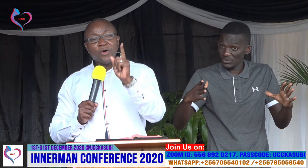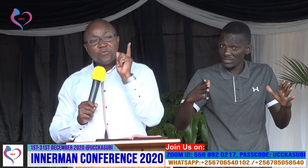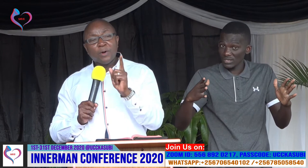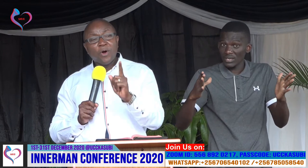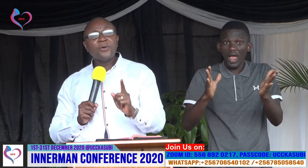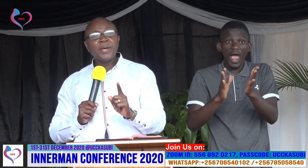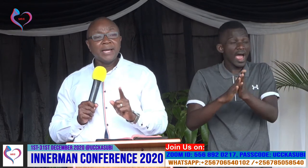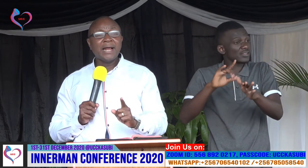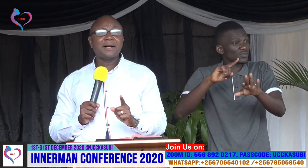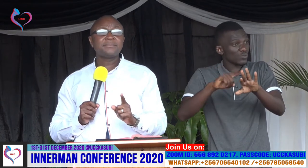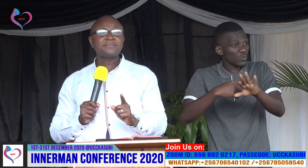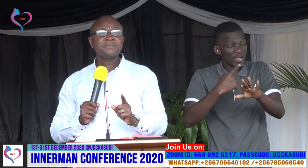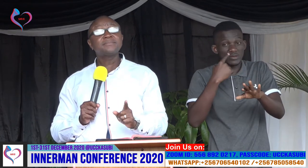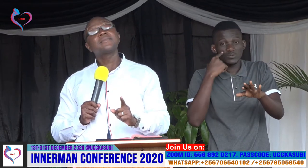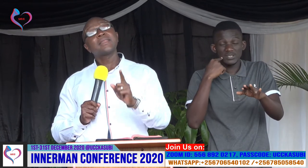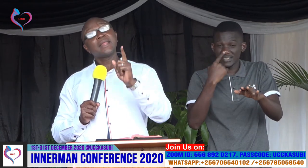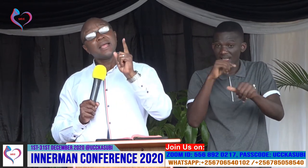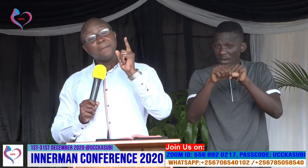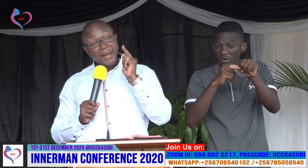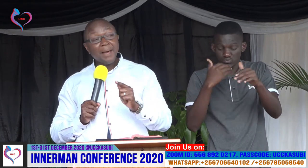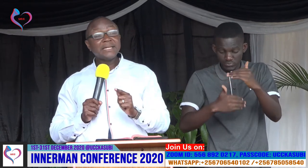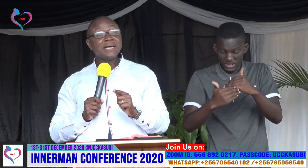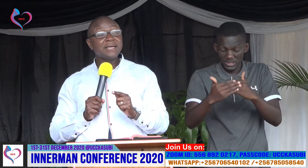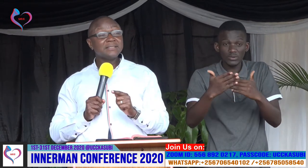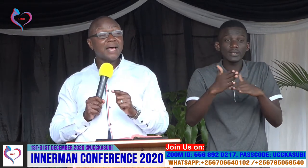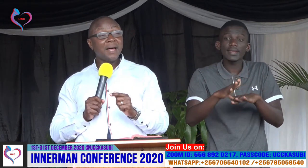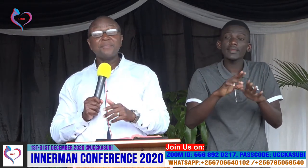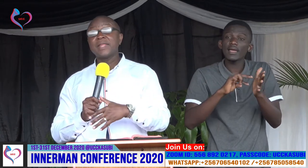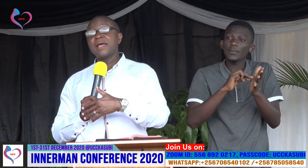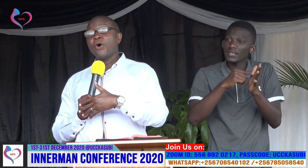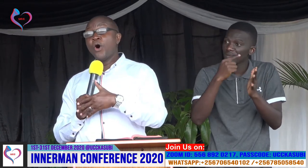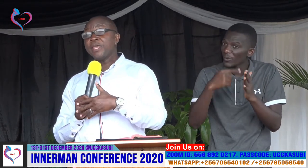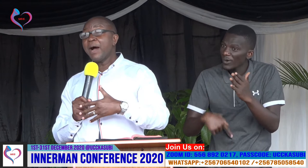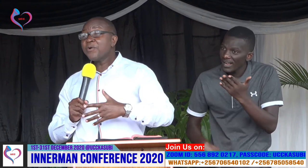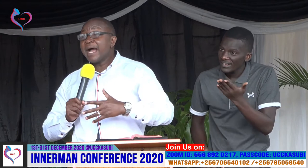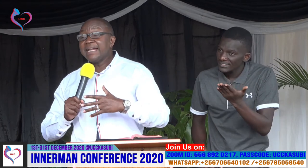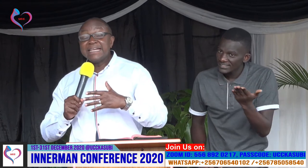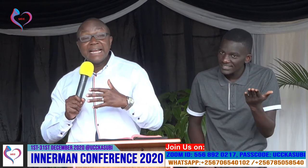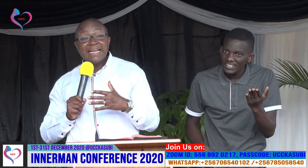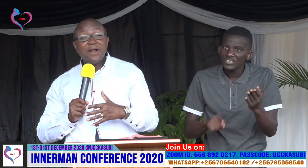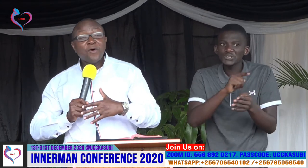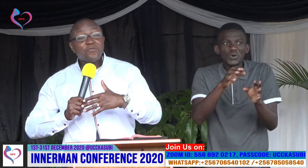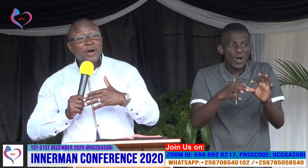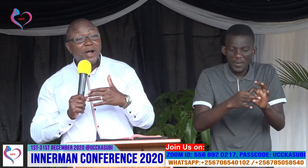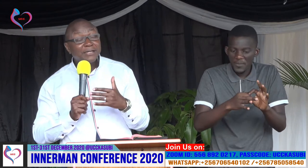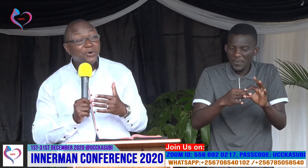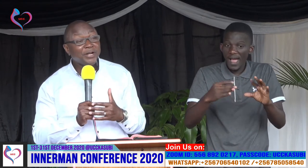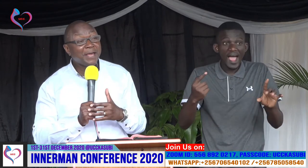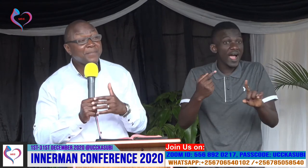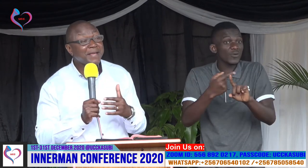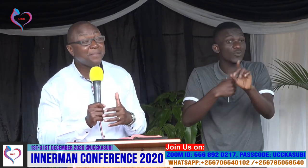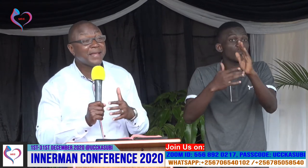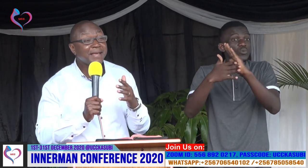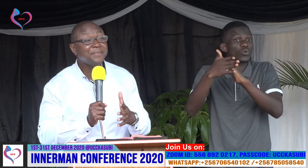separation. And when they talk about eternal death, they mean oyawukanidde ddala okuva ku